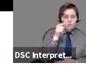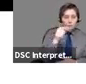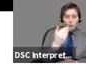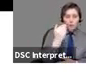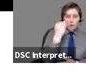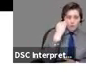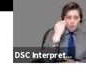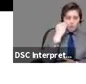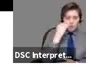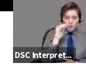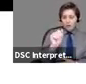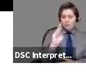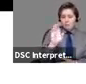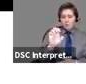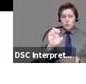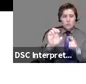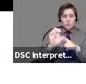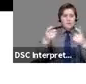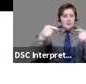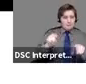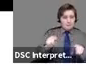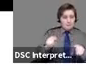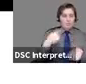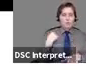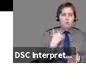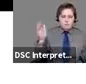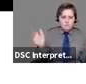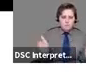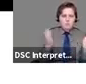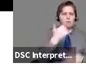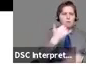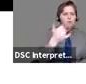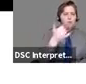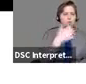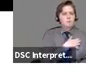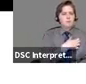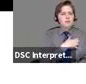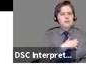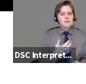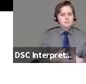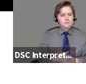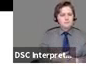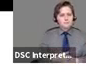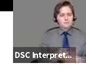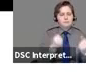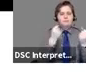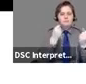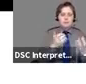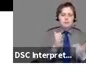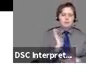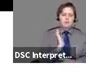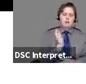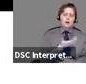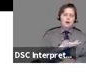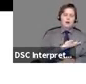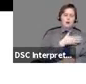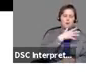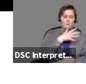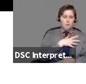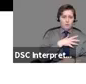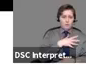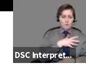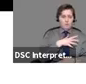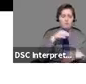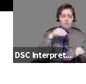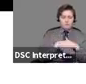aware of an abusive situation, we urge you to call the police. Many of our women come